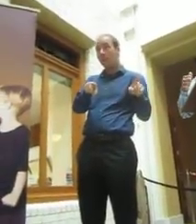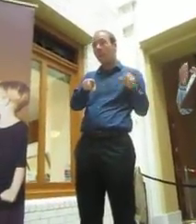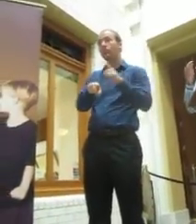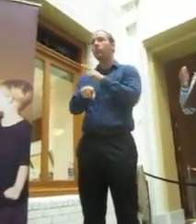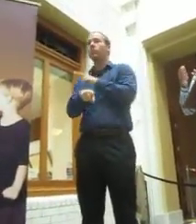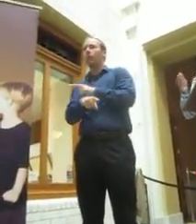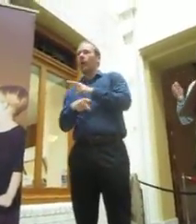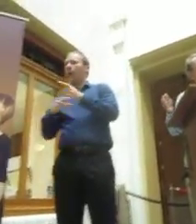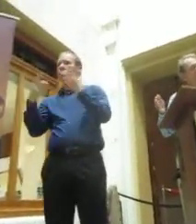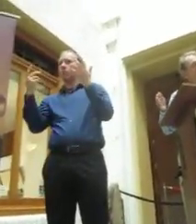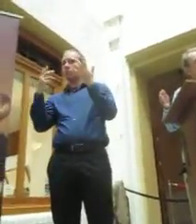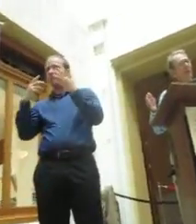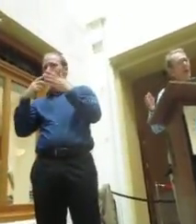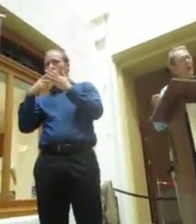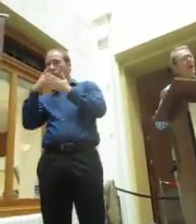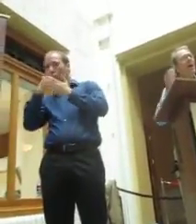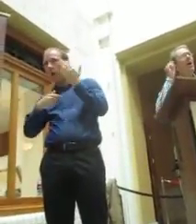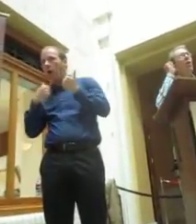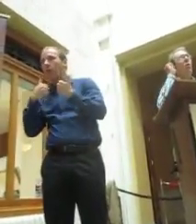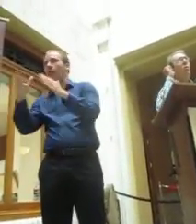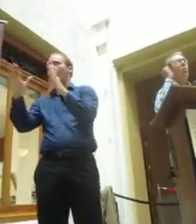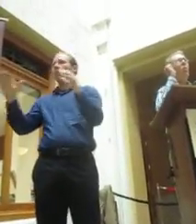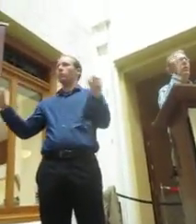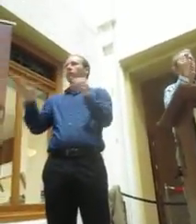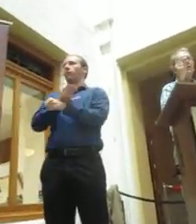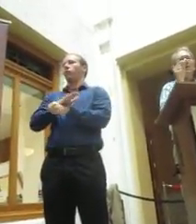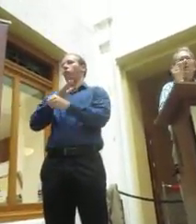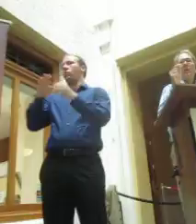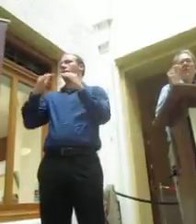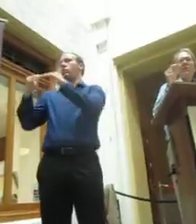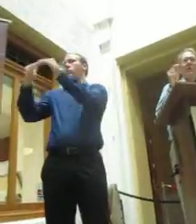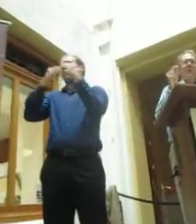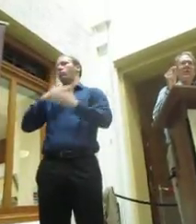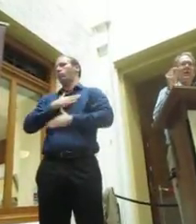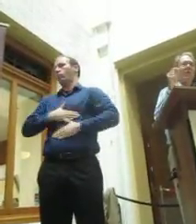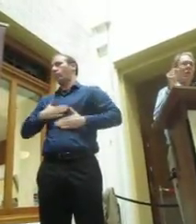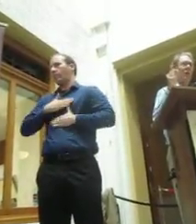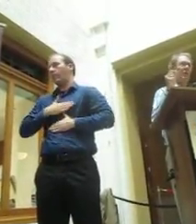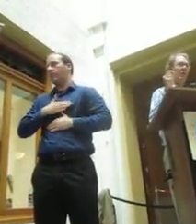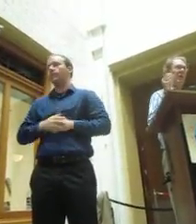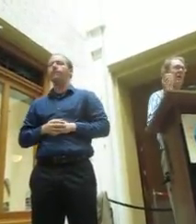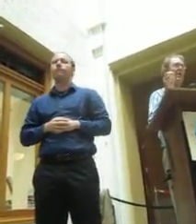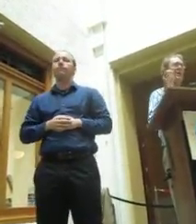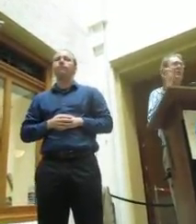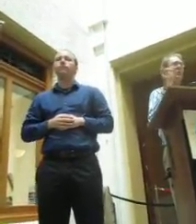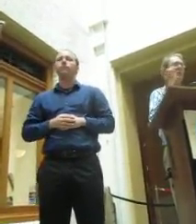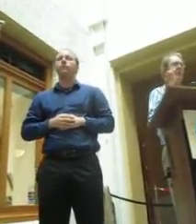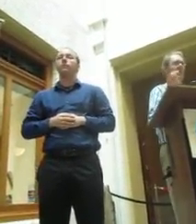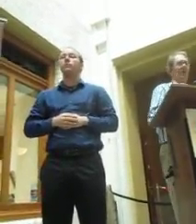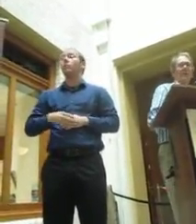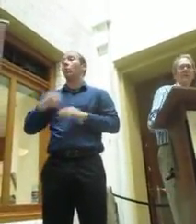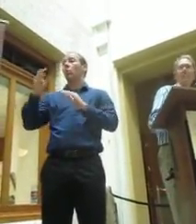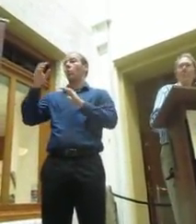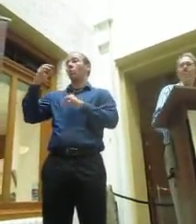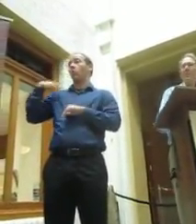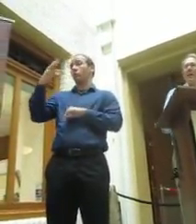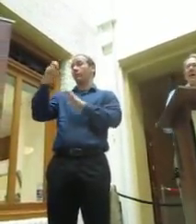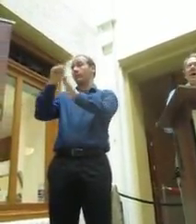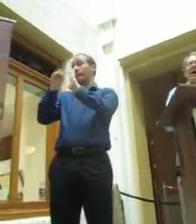us full and equal enjoyment. When we filed a lawsuit in the state of Washington against the movie